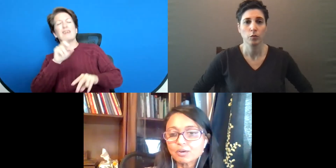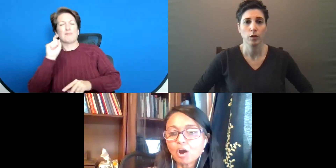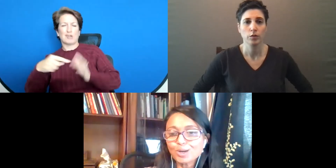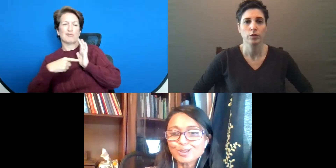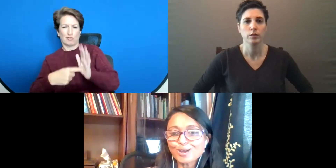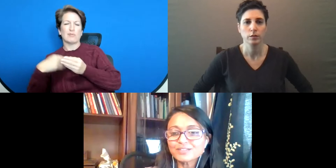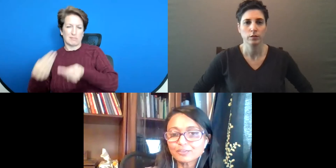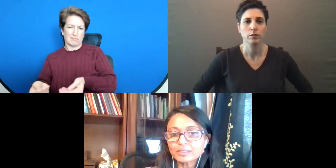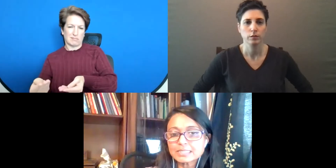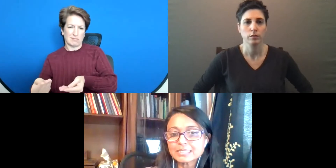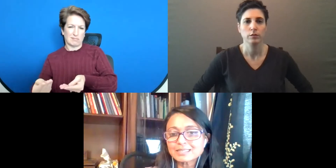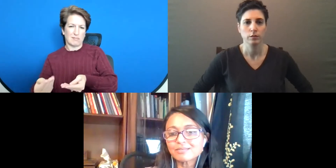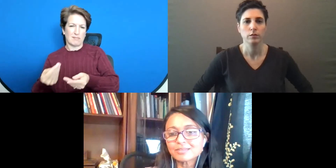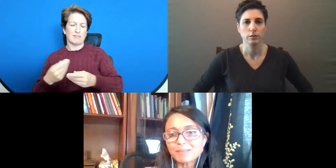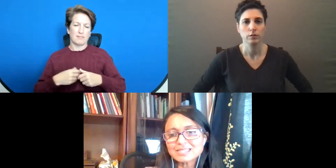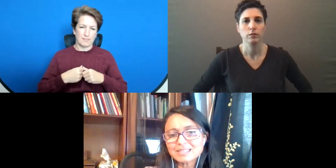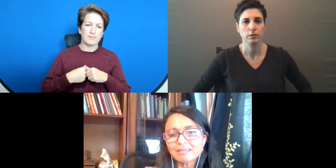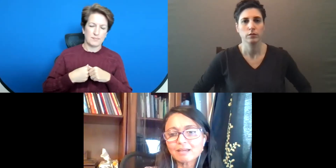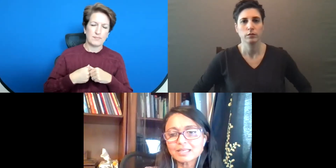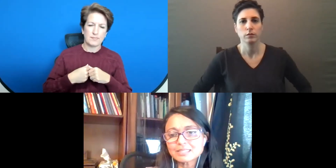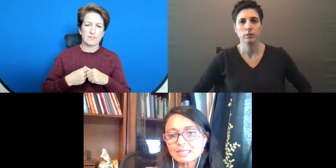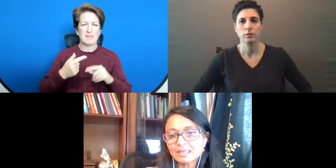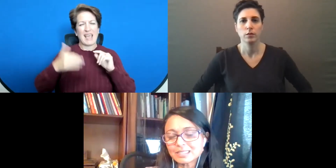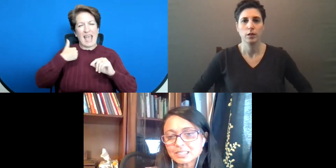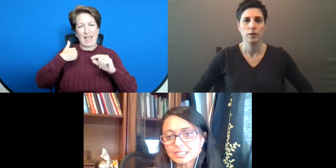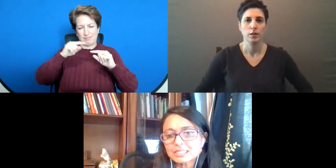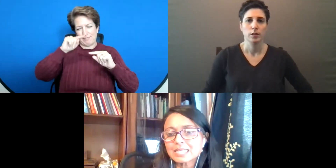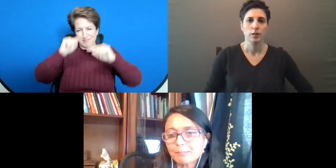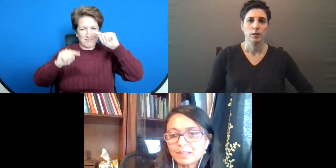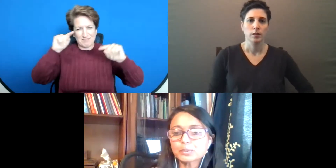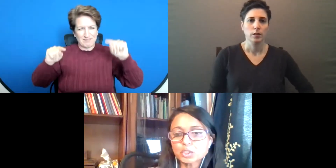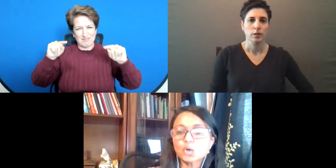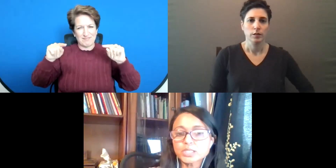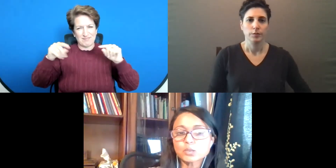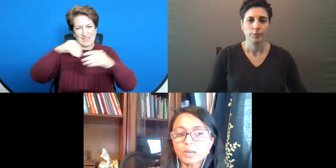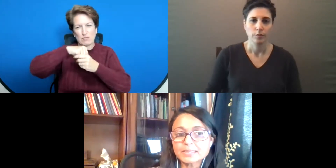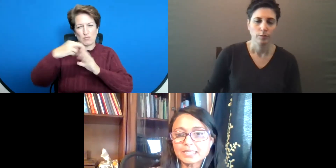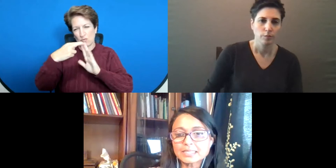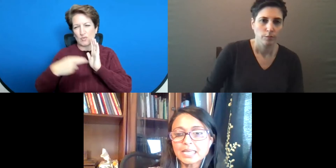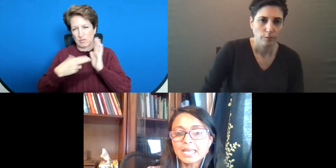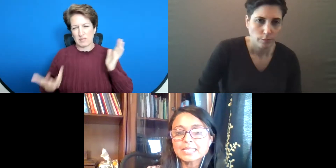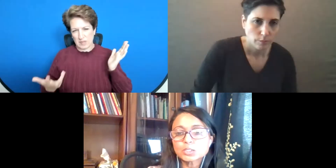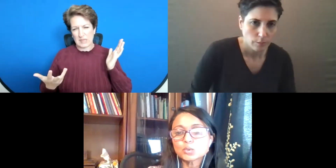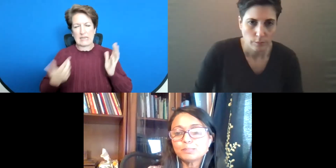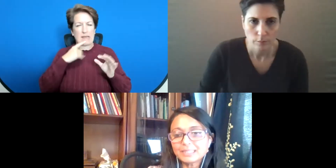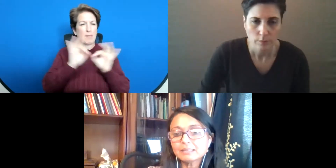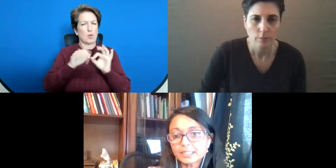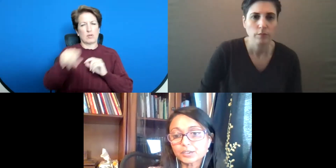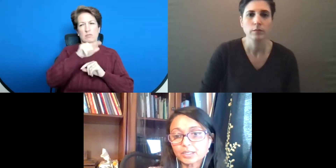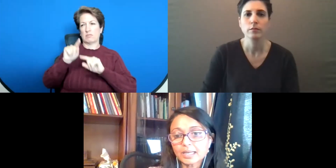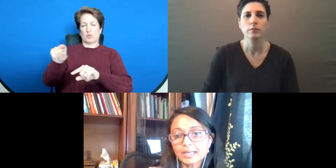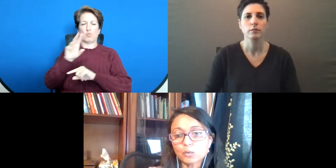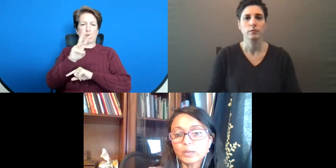So there are a lot of differences. The best thing I can say is to get people to go to the website to